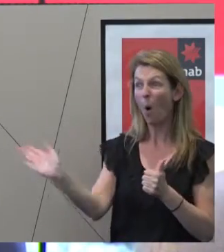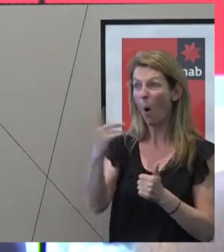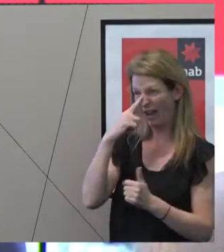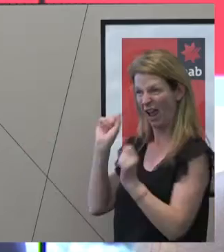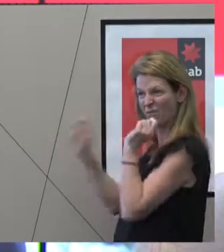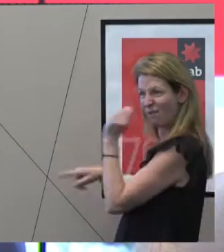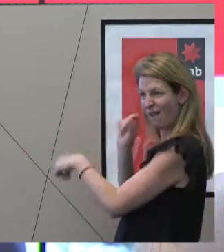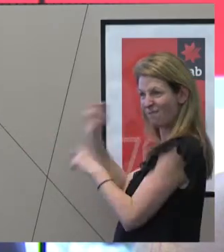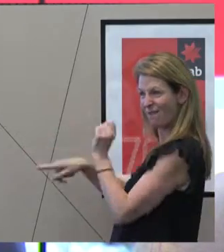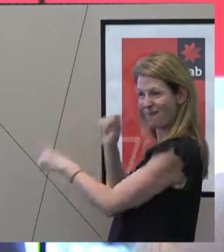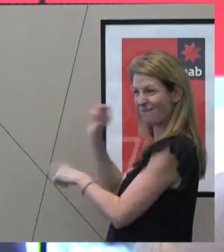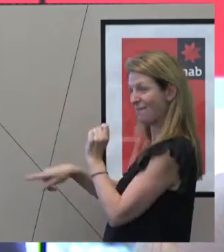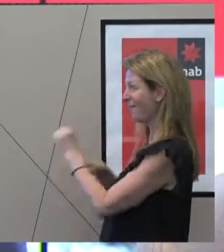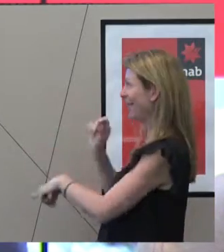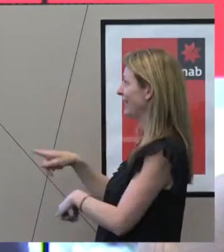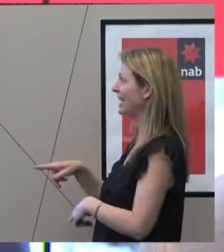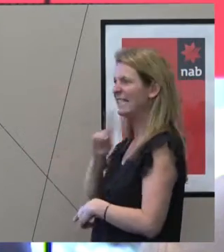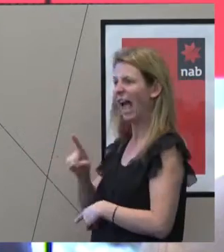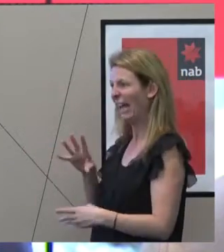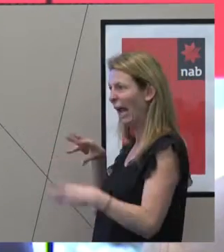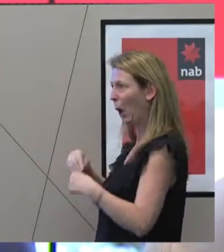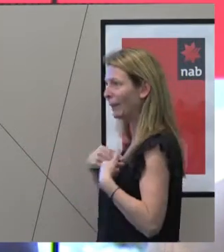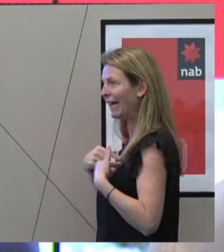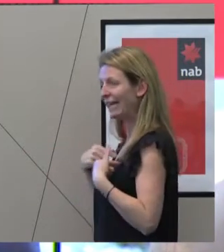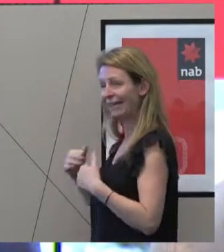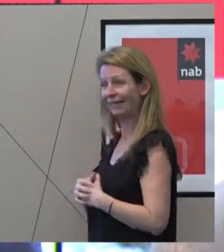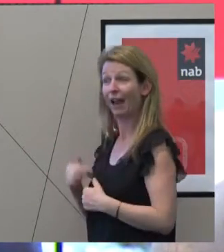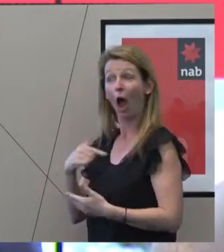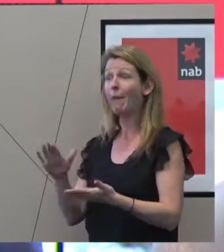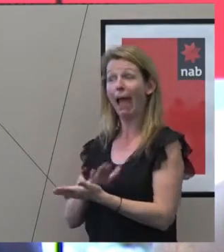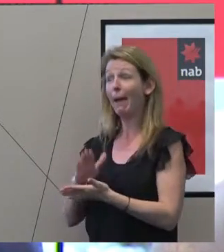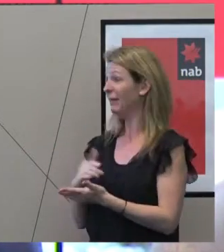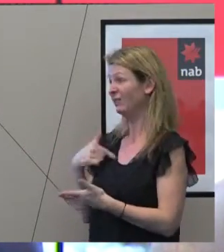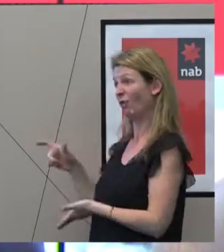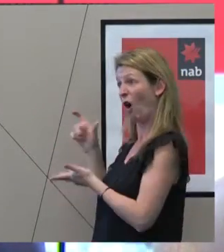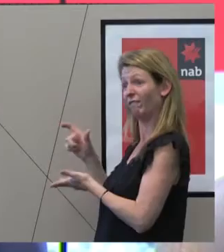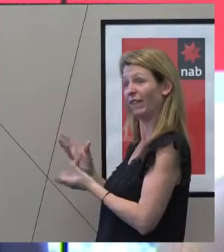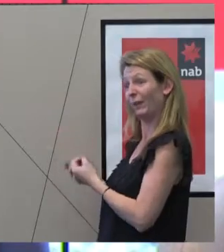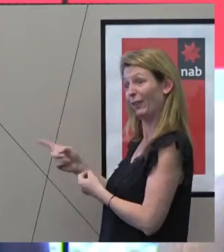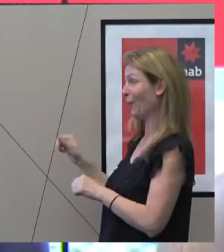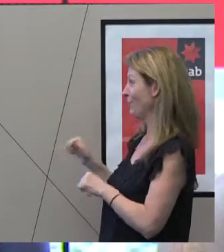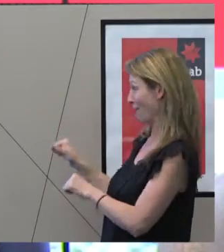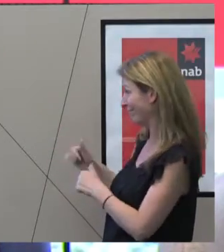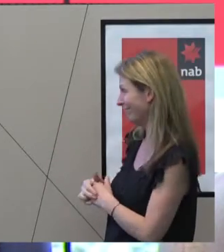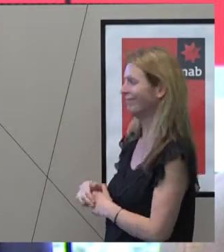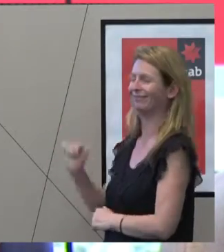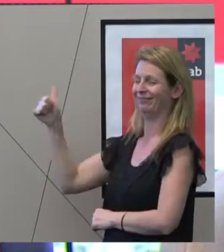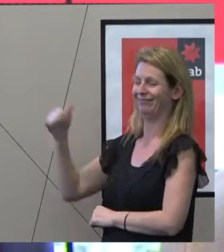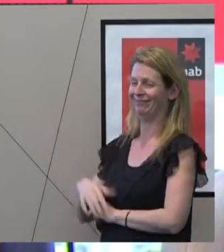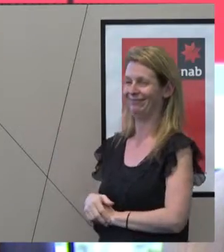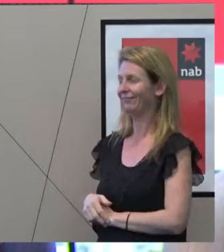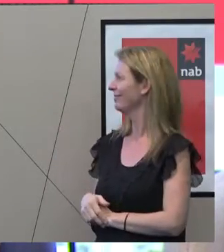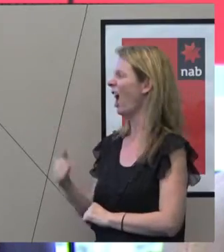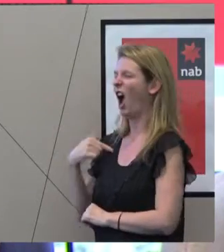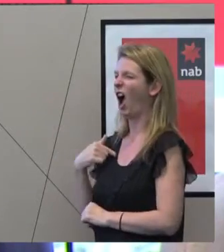him emails saying, you know, include me, and I'm quite happy to take you out for a cup of coffee at some stage. I've